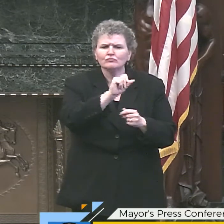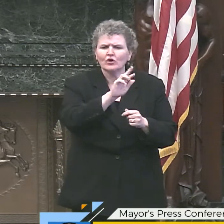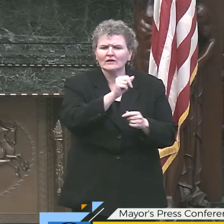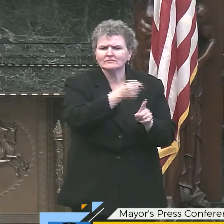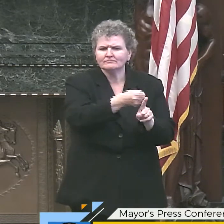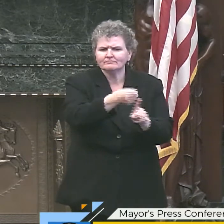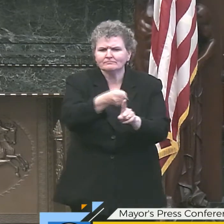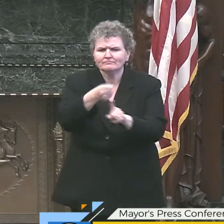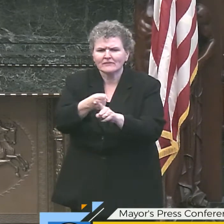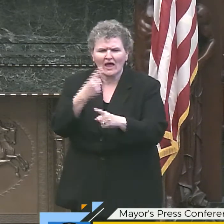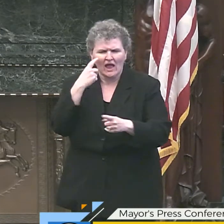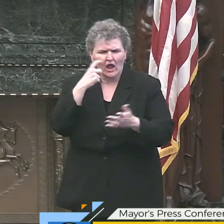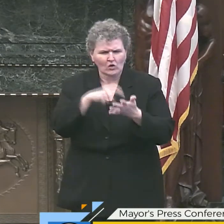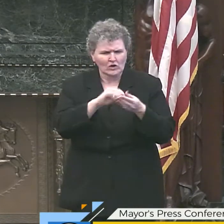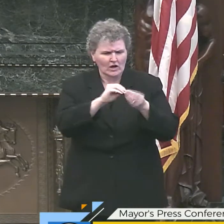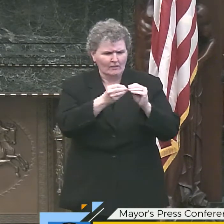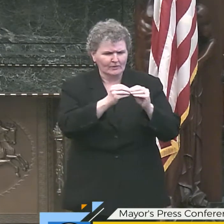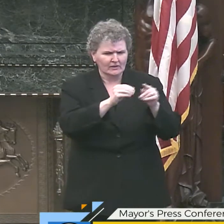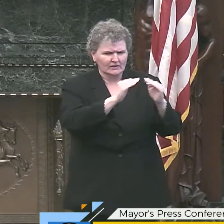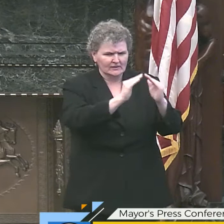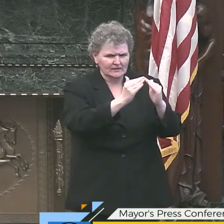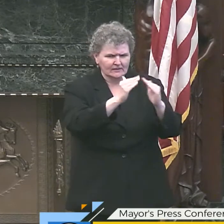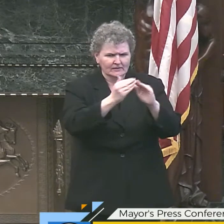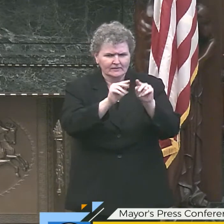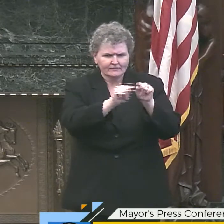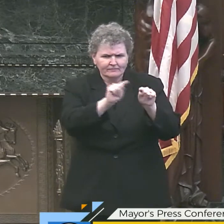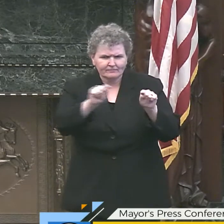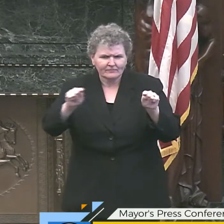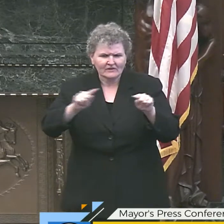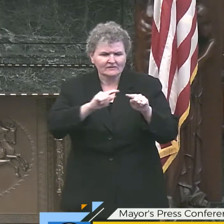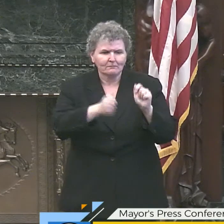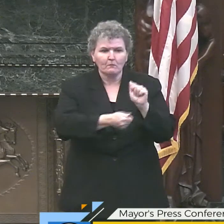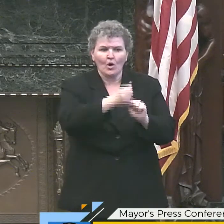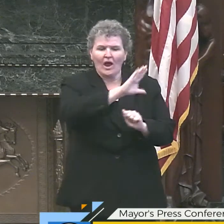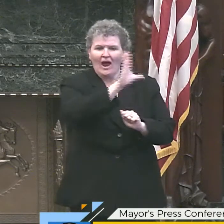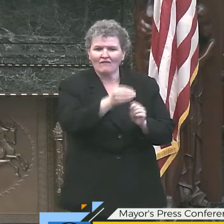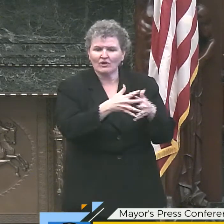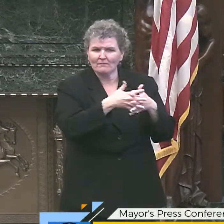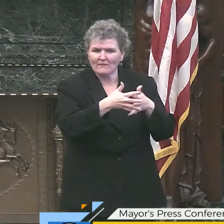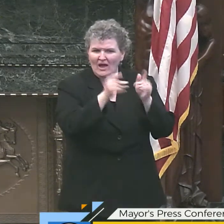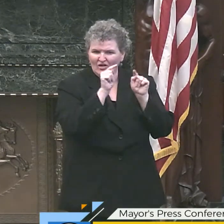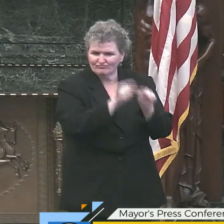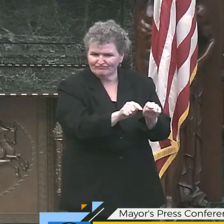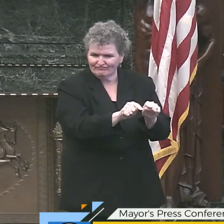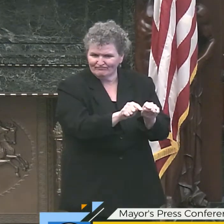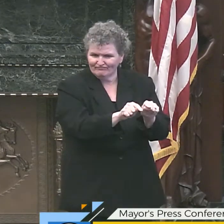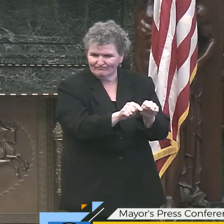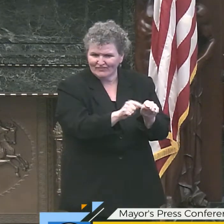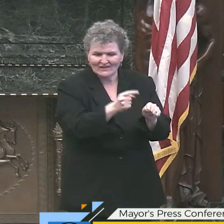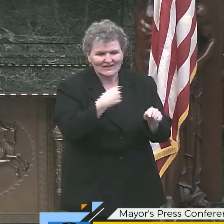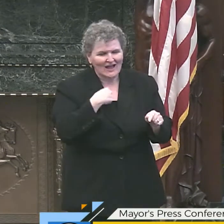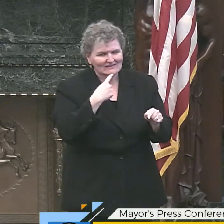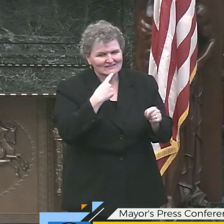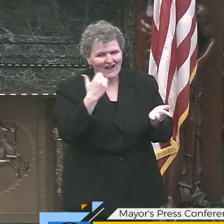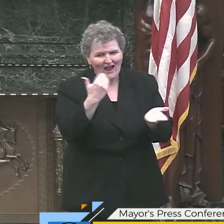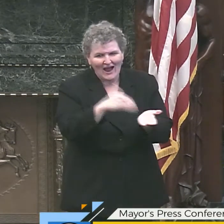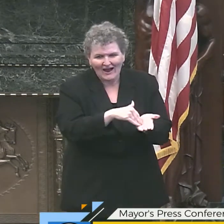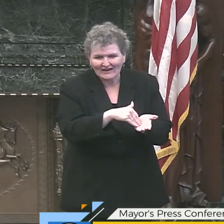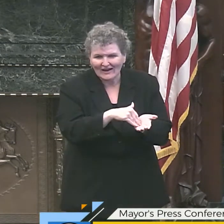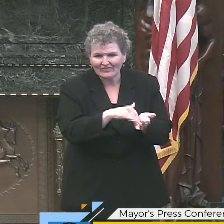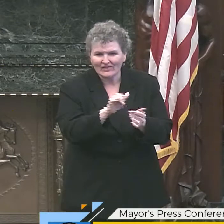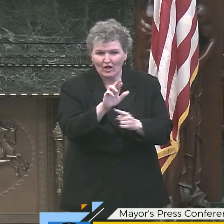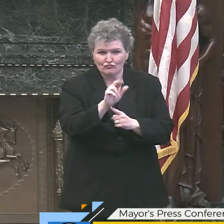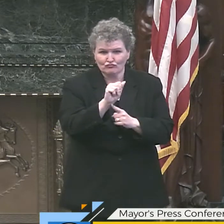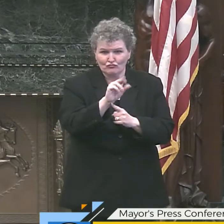a shift towards more cases among African Americans. That's seen again today. Now, race is missing in 85% of the case reports, so I don't want to put too